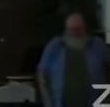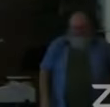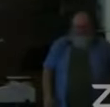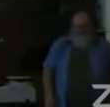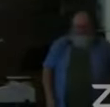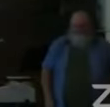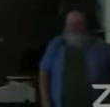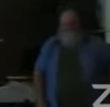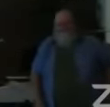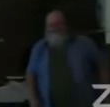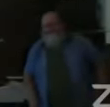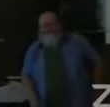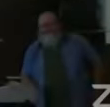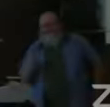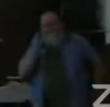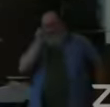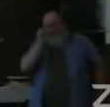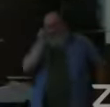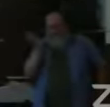What do we get if we win?